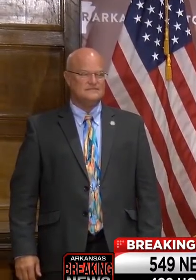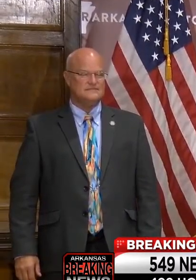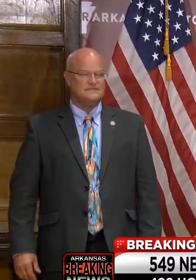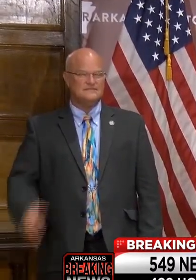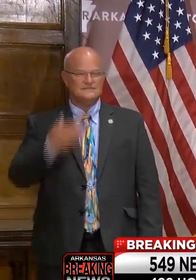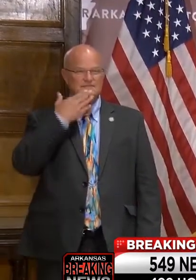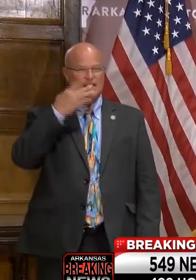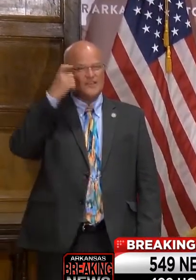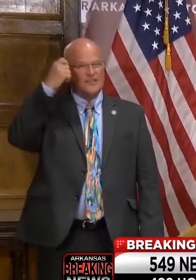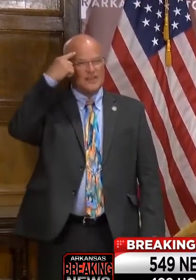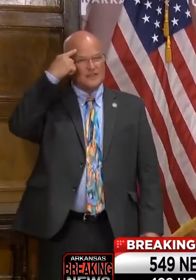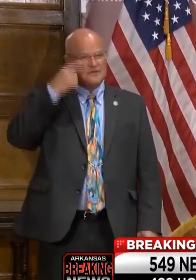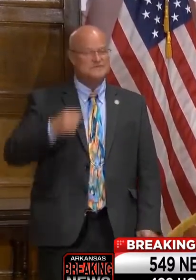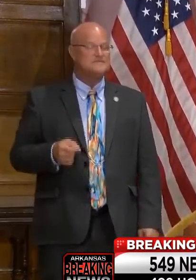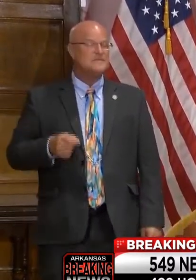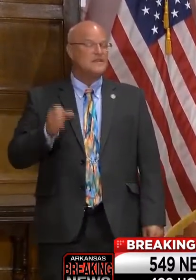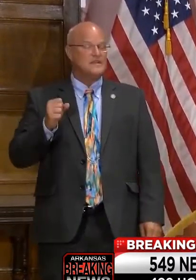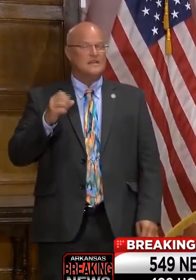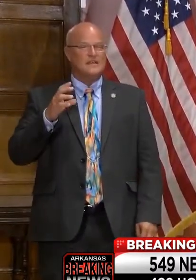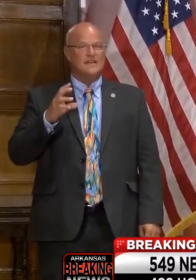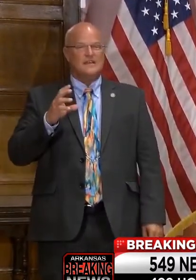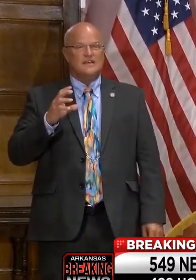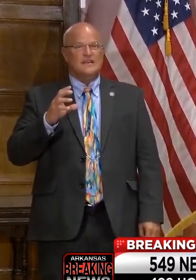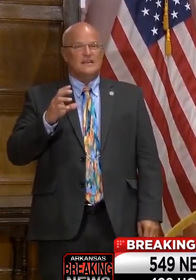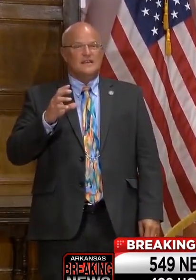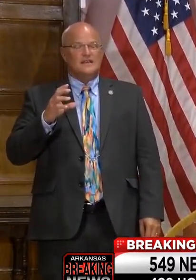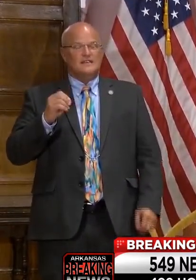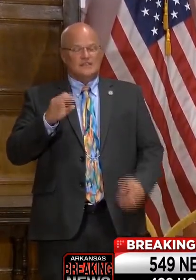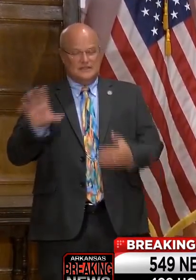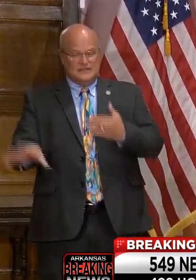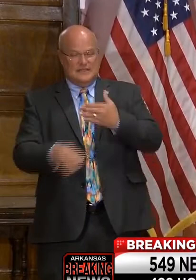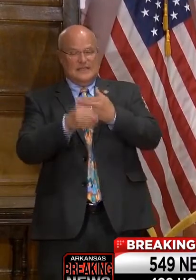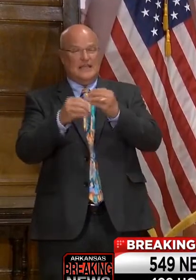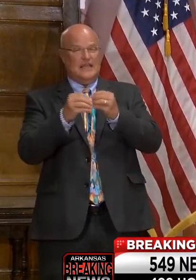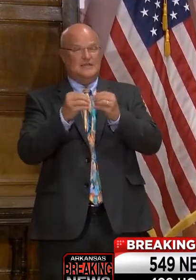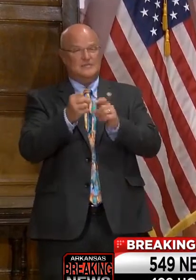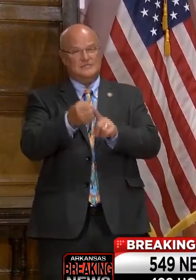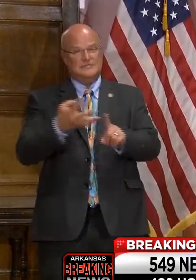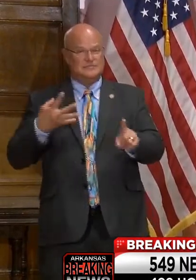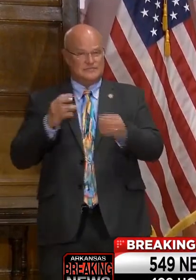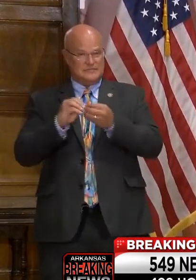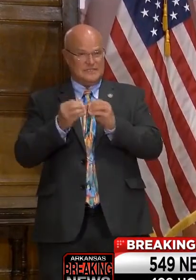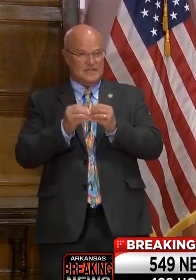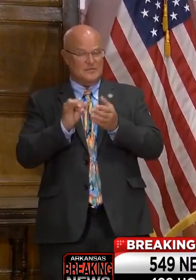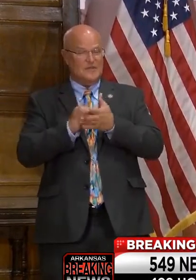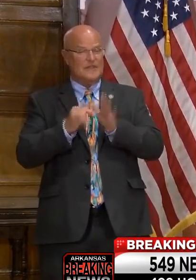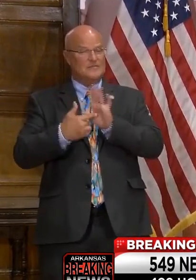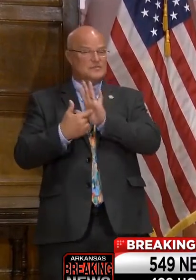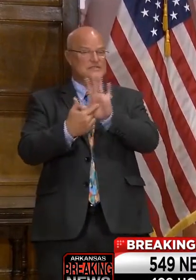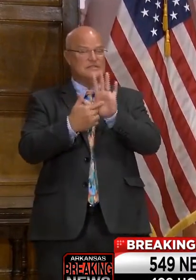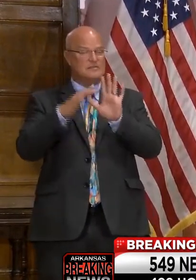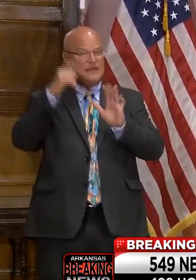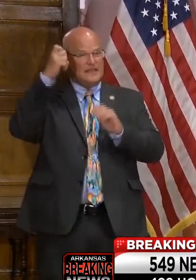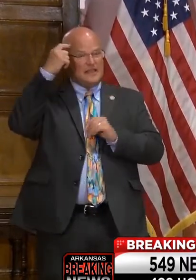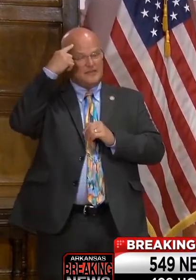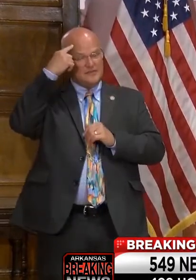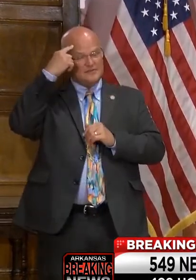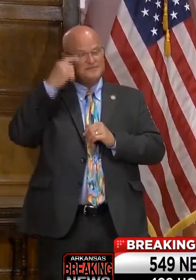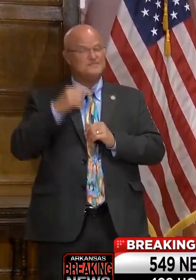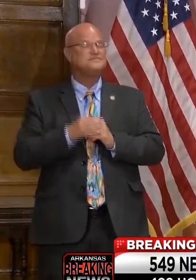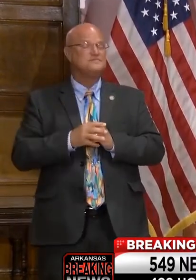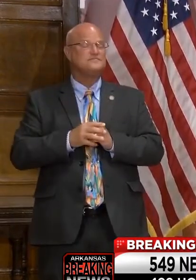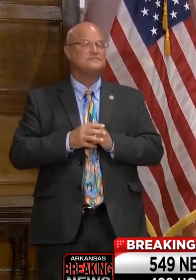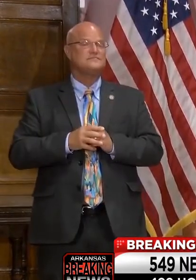Thank you, Governor. So, to add some more detail to the numbers that were presented by the Governor,